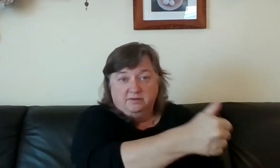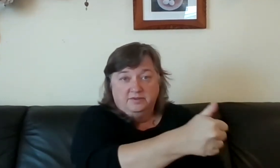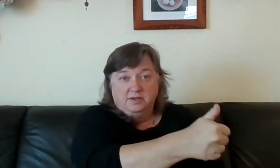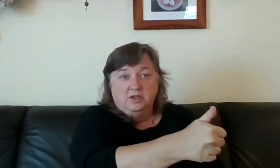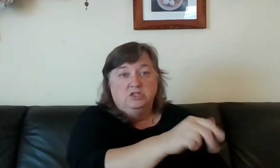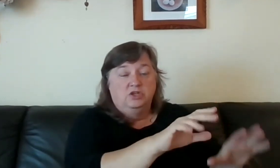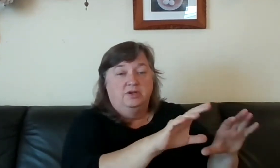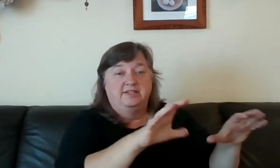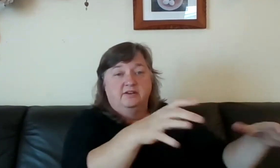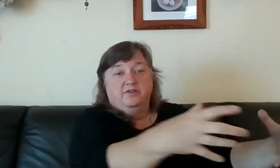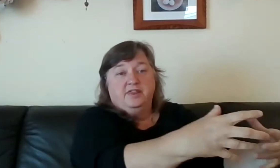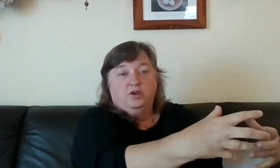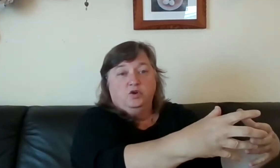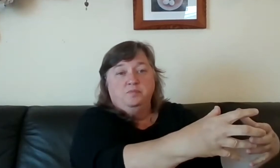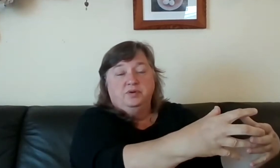themselves. So you'd identify the group